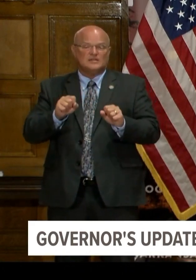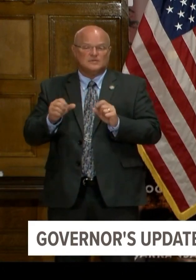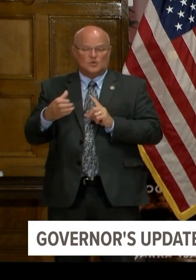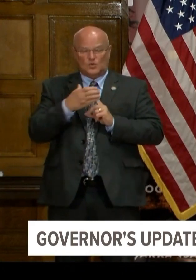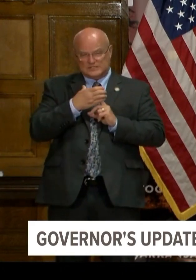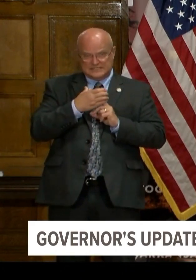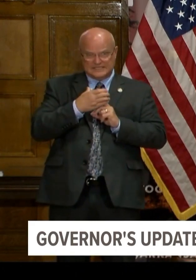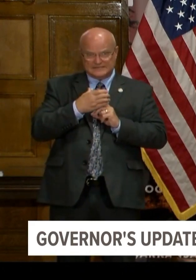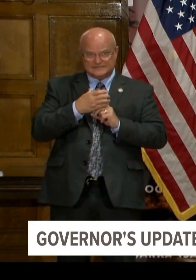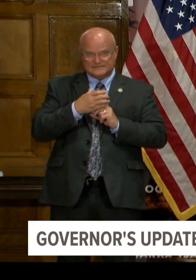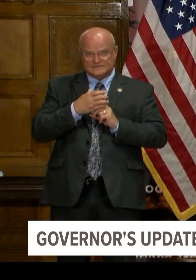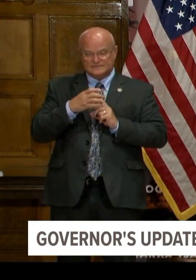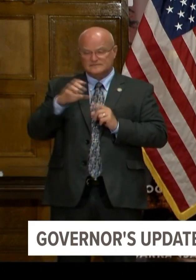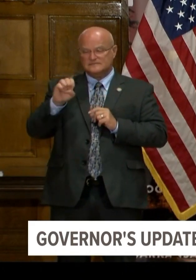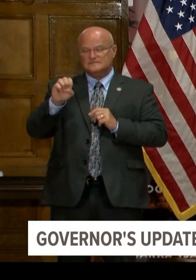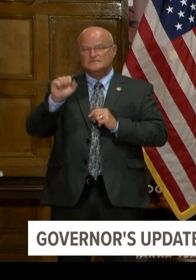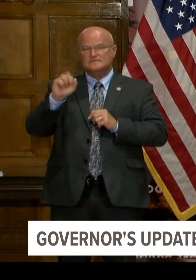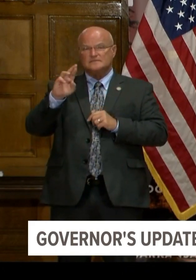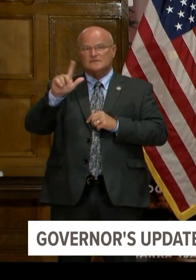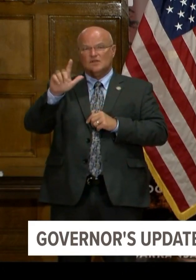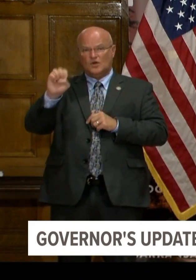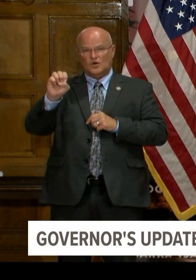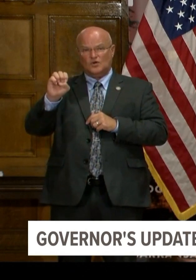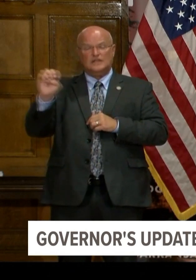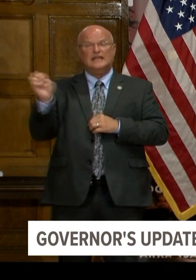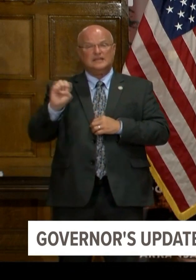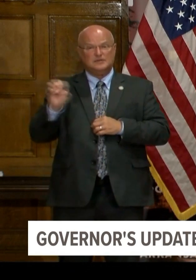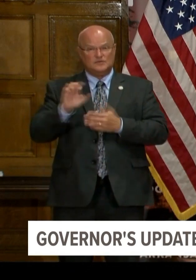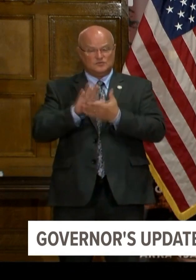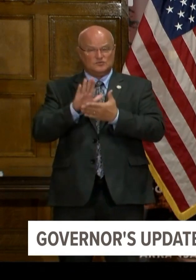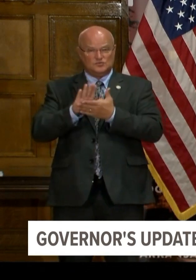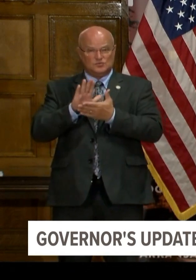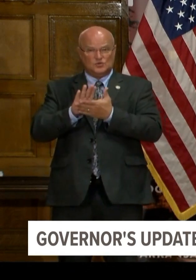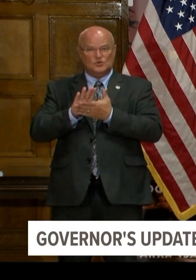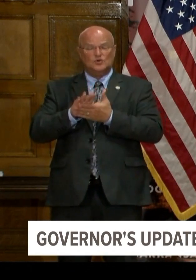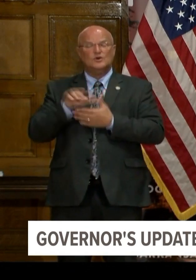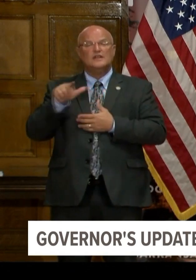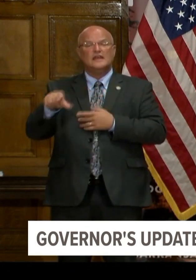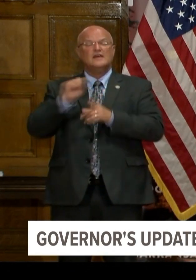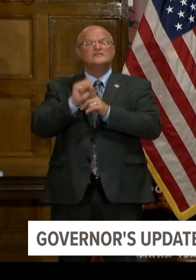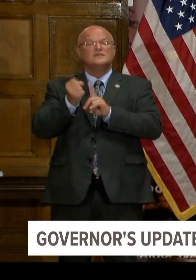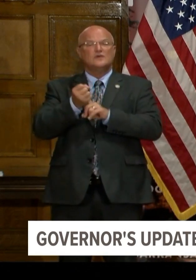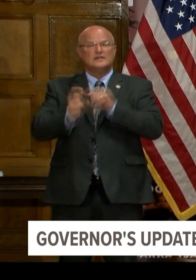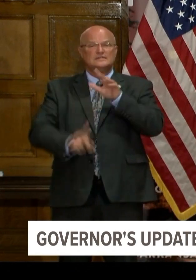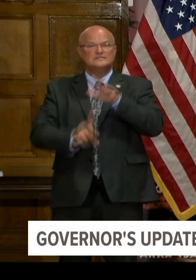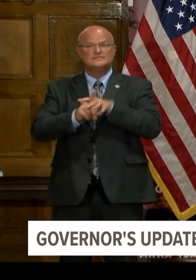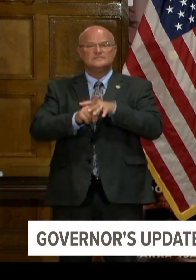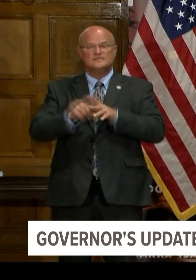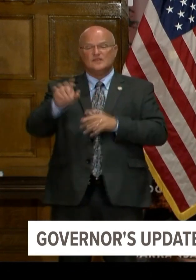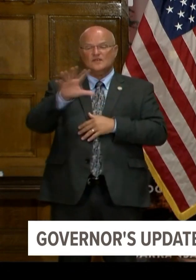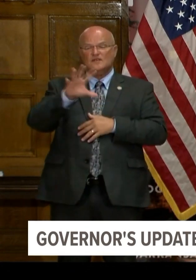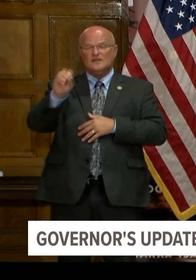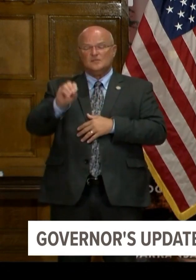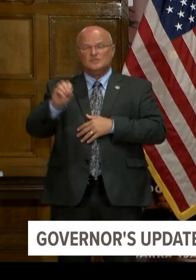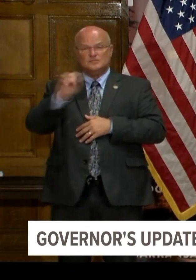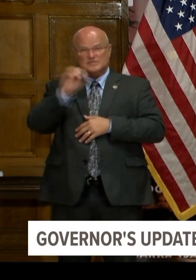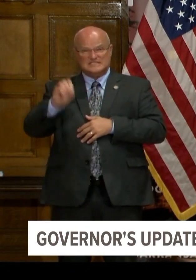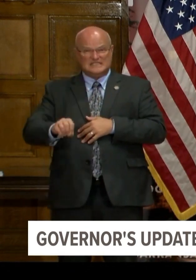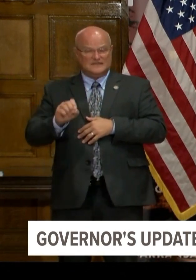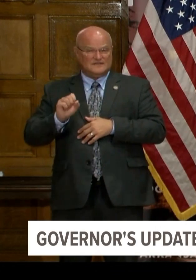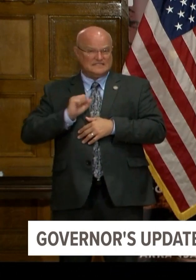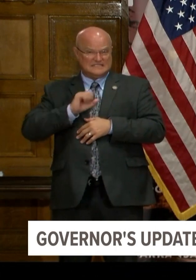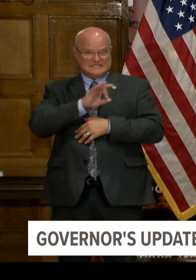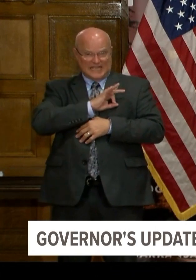quarantined. Earl Elementary School with Earl School District, they've had a situation where 50% of the staff at their